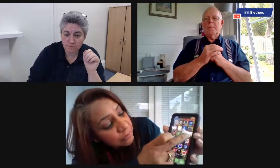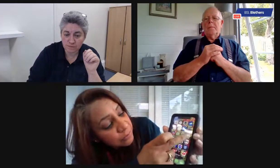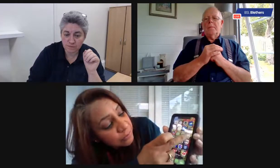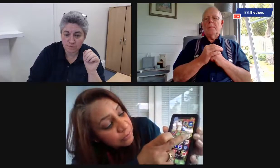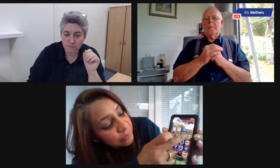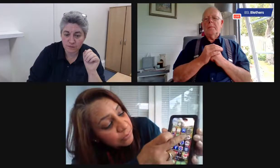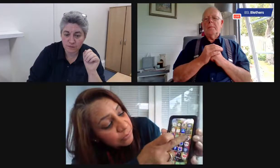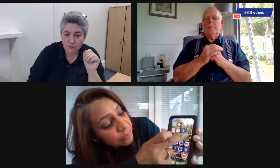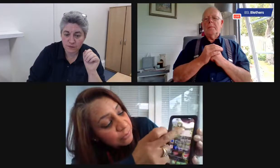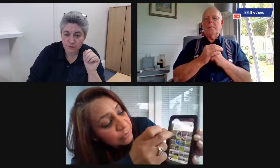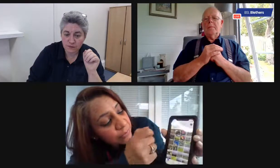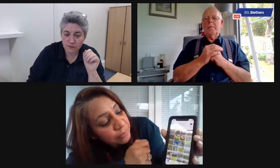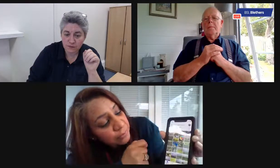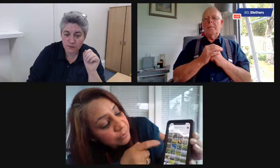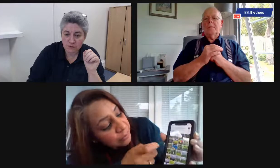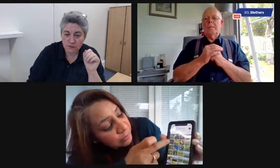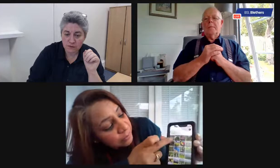where are we?